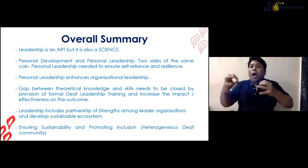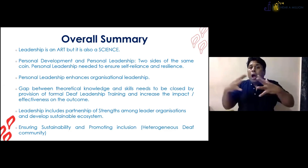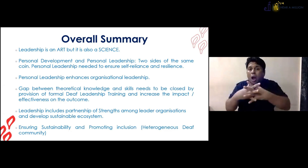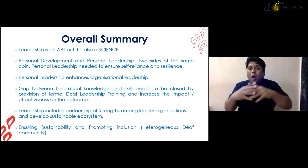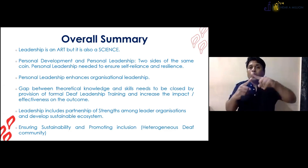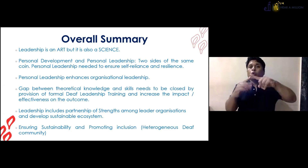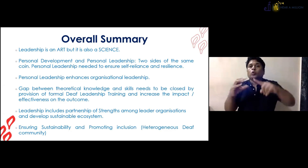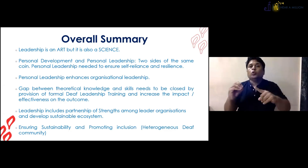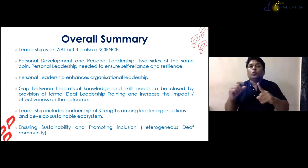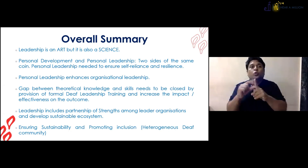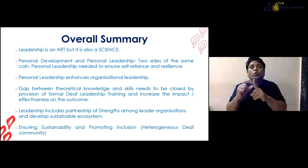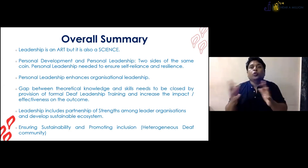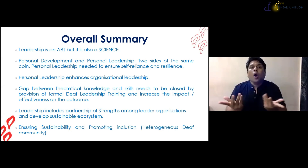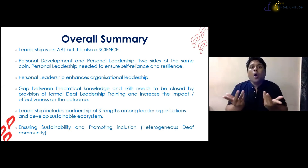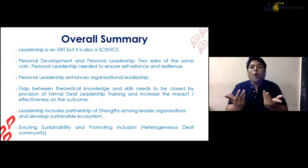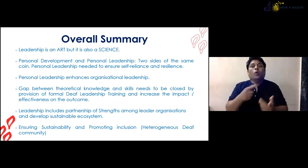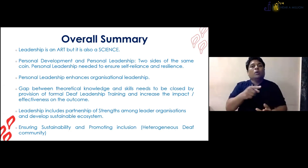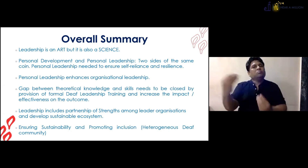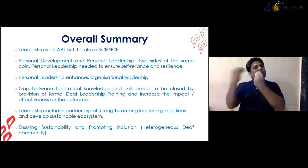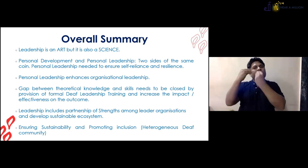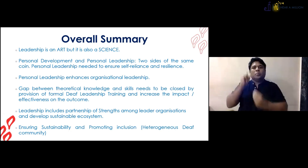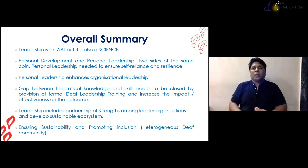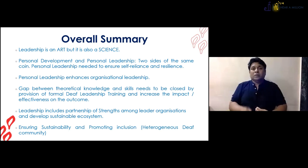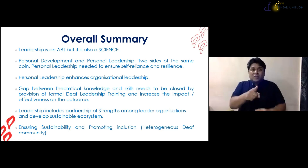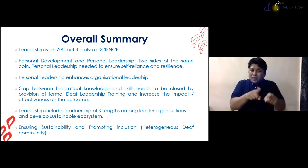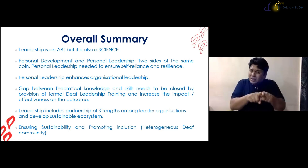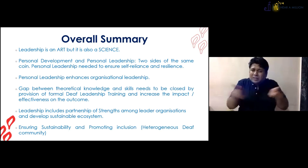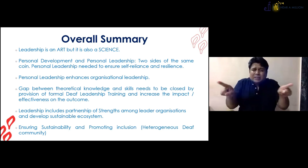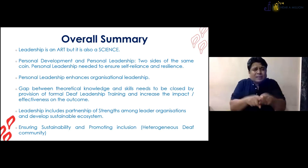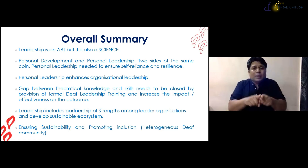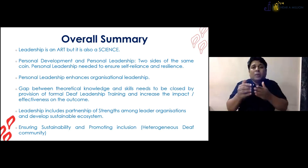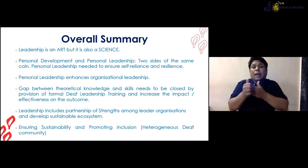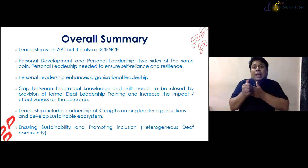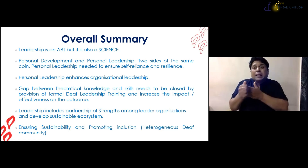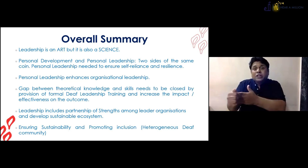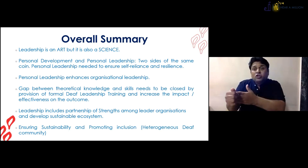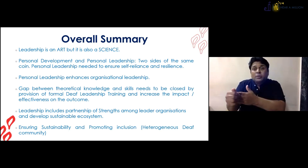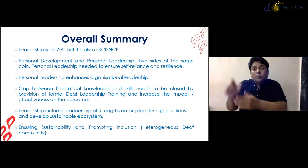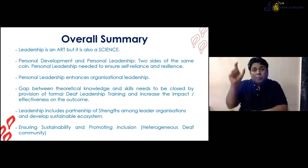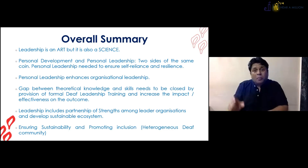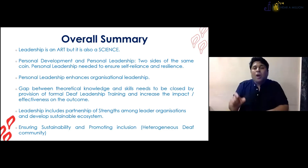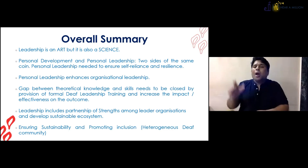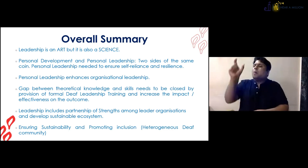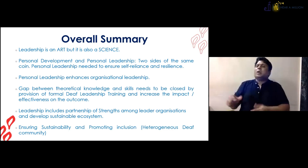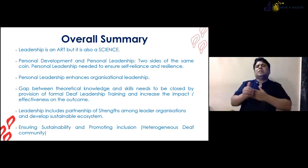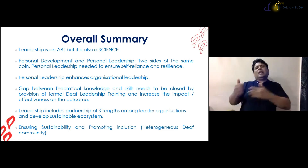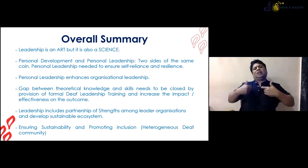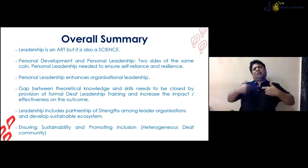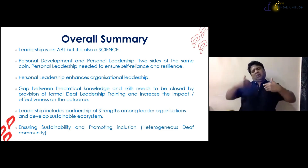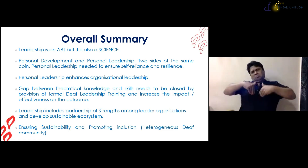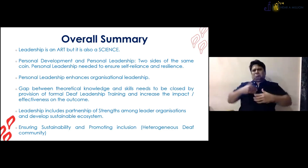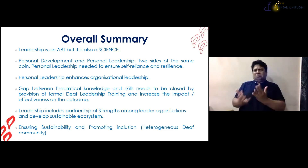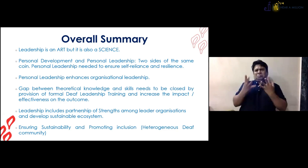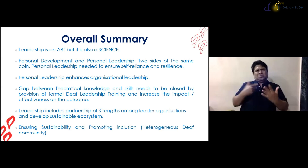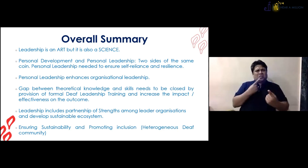basic has to be how to do is through training. Same is for the leadership.